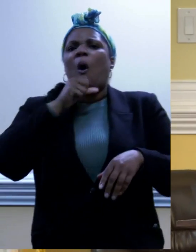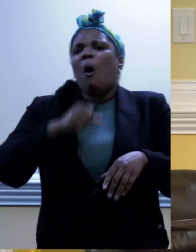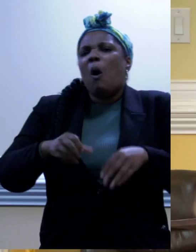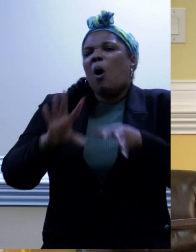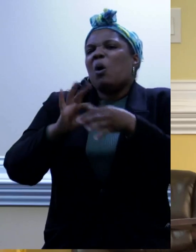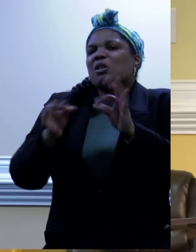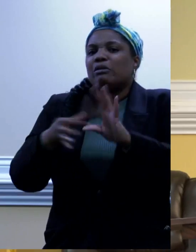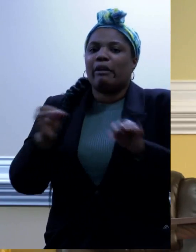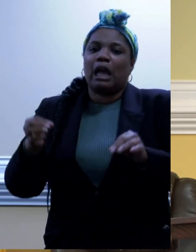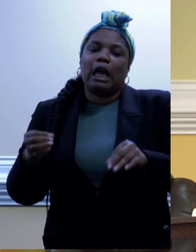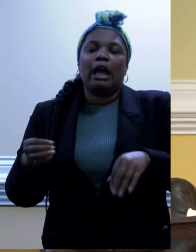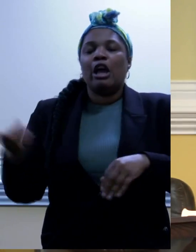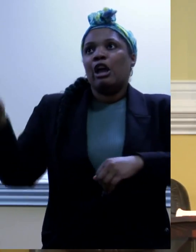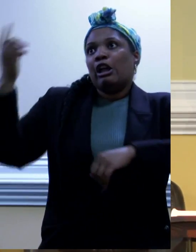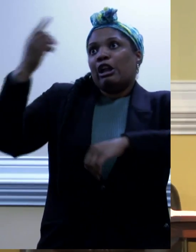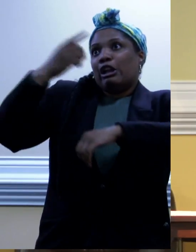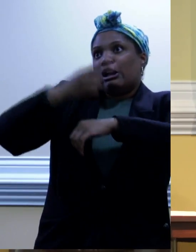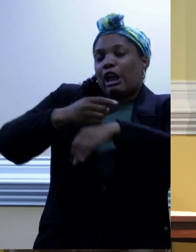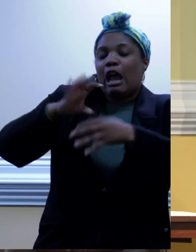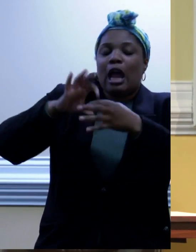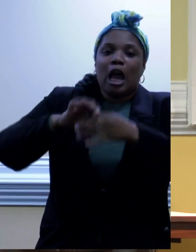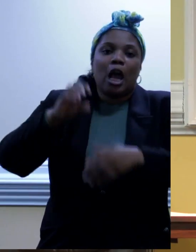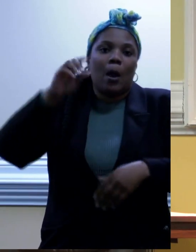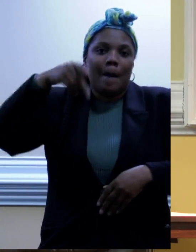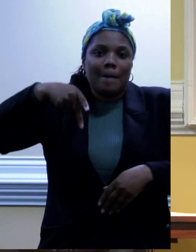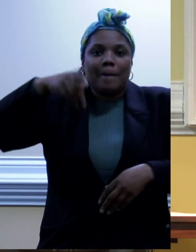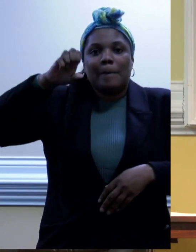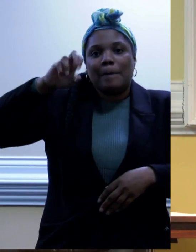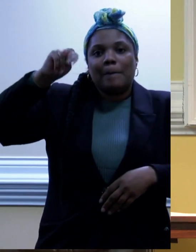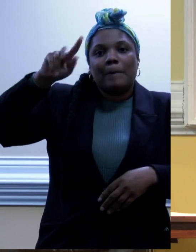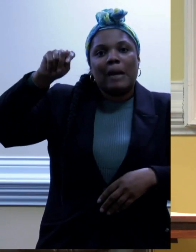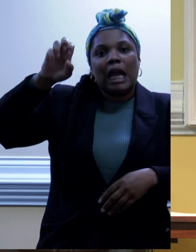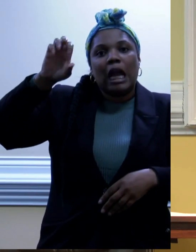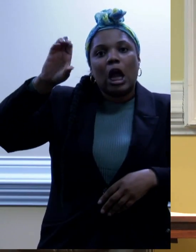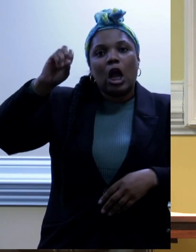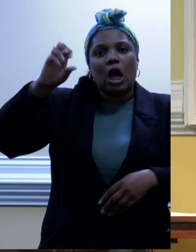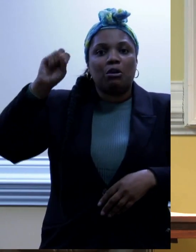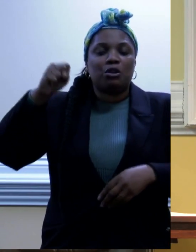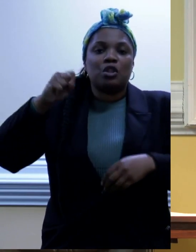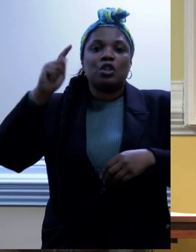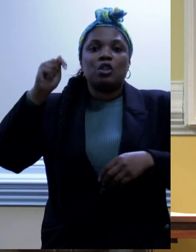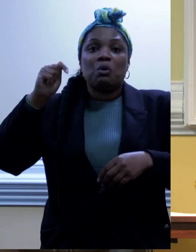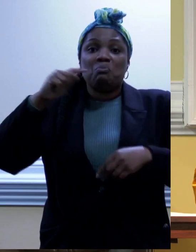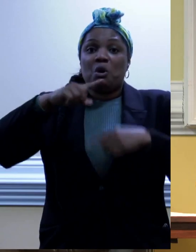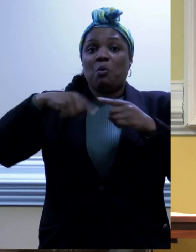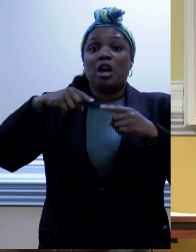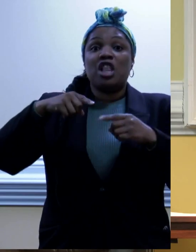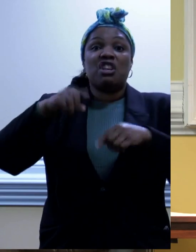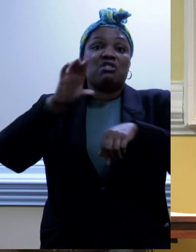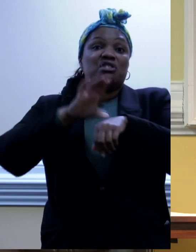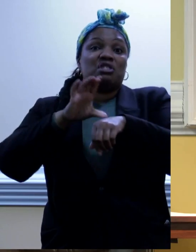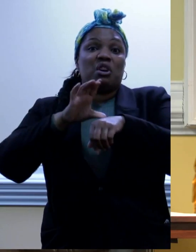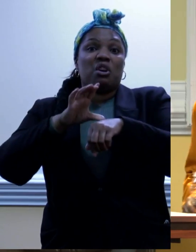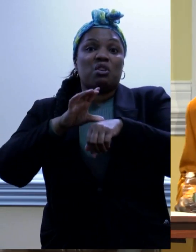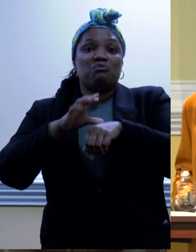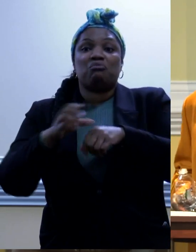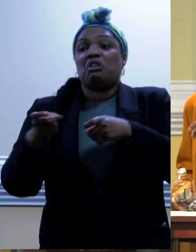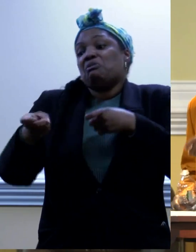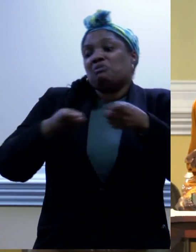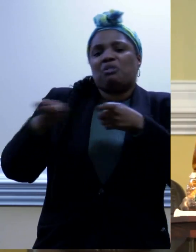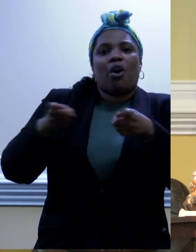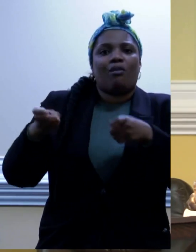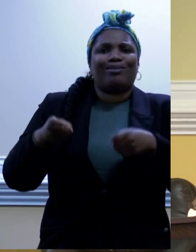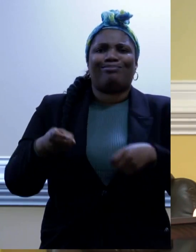day of Pentecost, that's when the church took over. Mm. That is the buzzword. That's when the Gentiles took over. Go